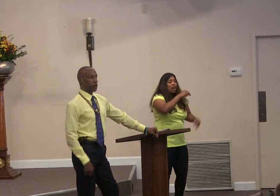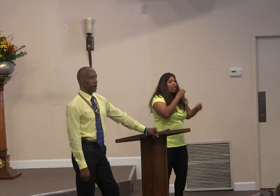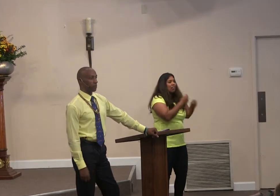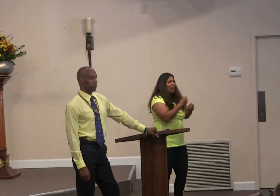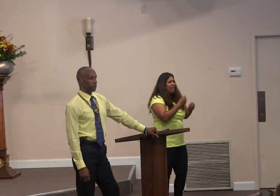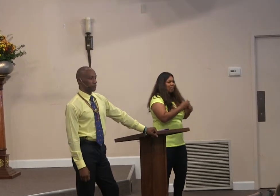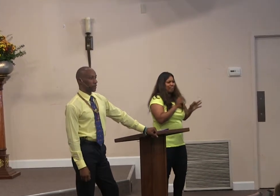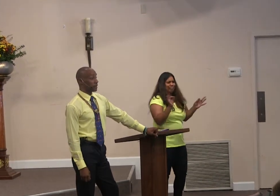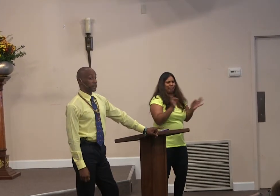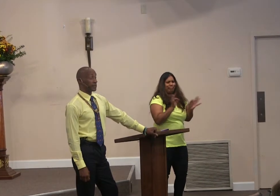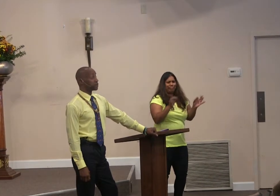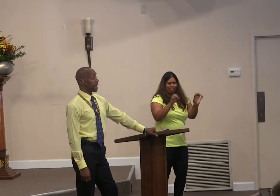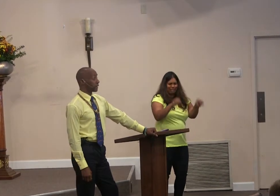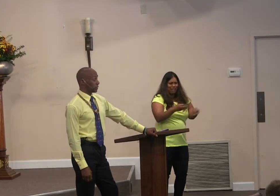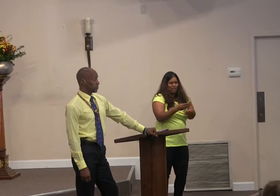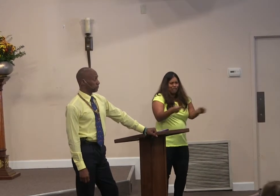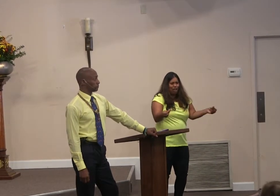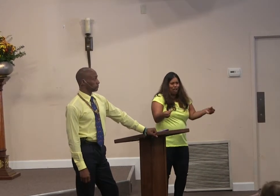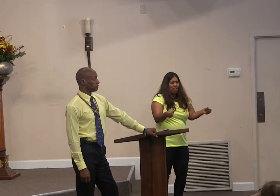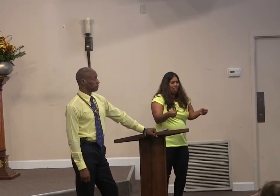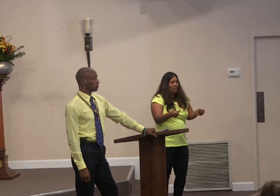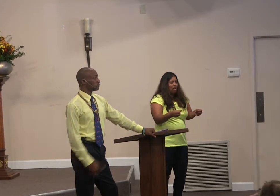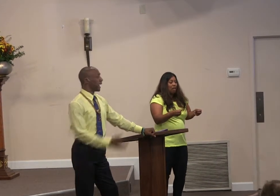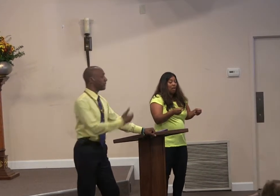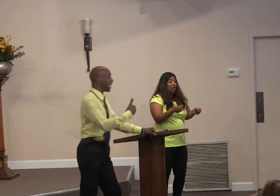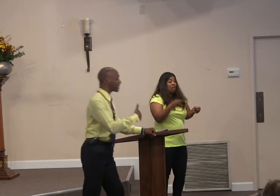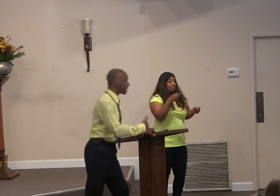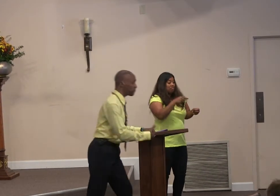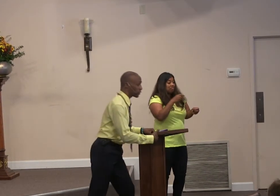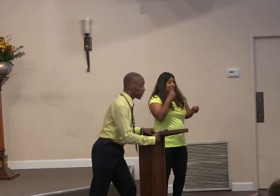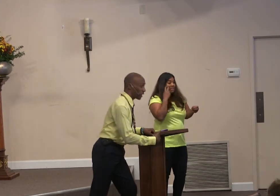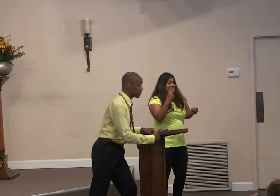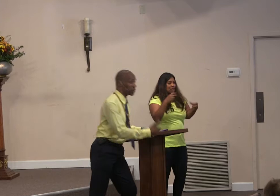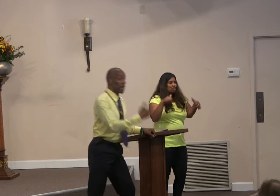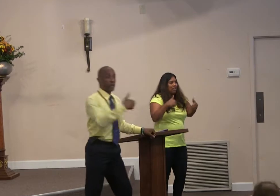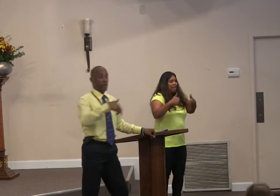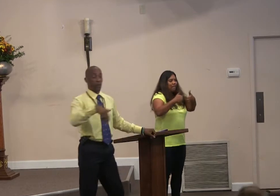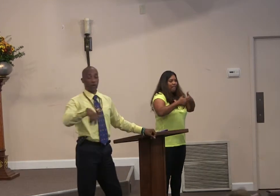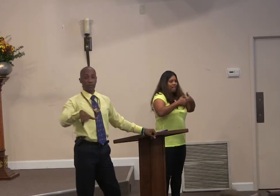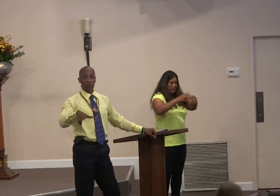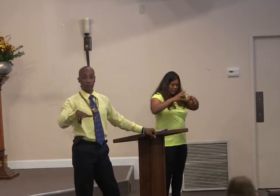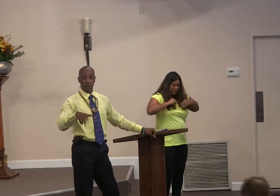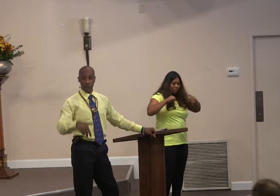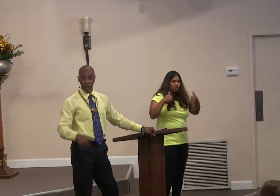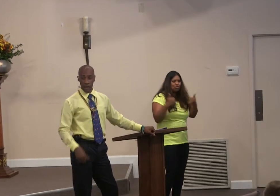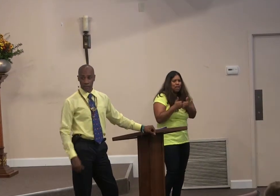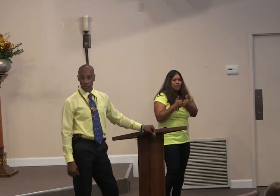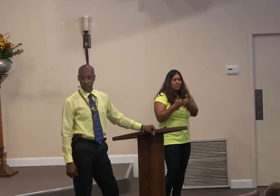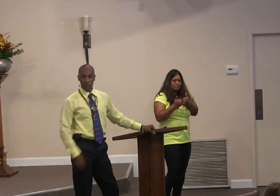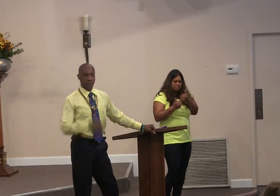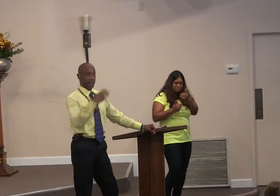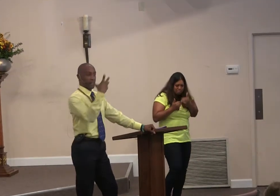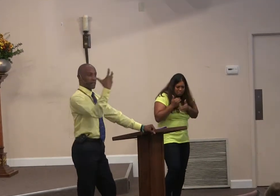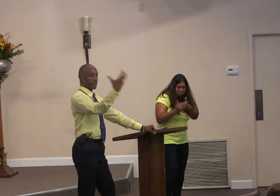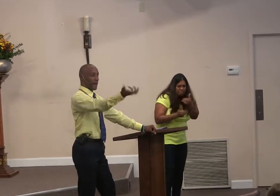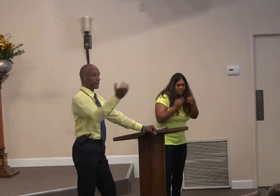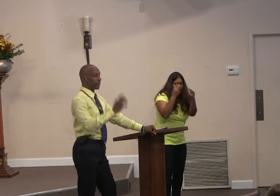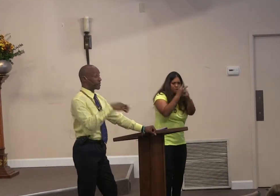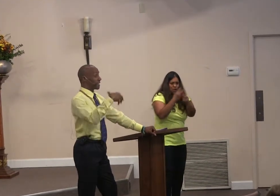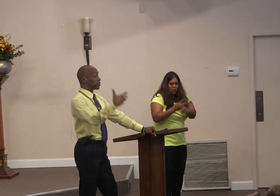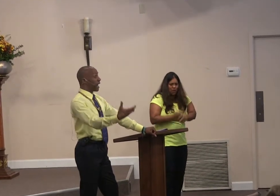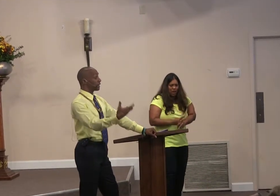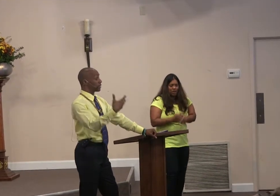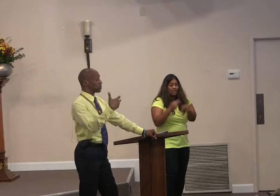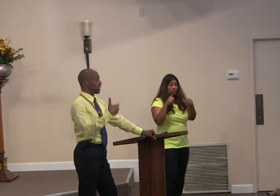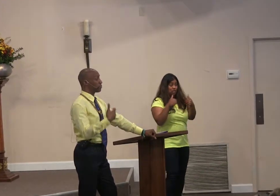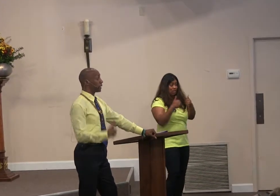see a problem. They see a challenge. And they accept the challenge and they work through the challenge. Because the fact that